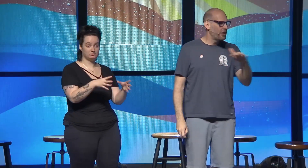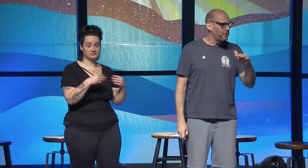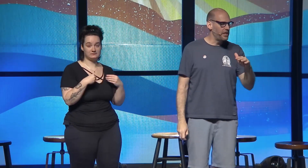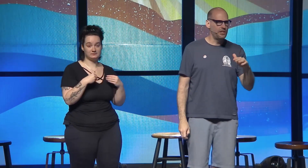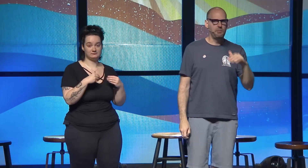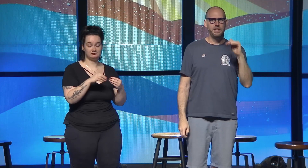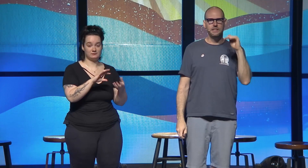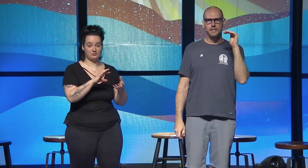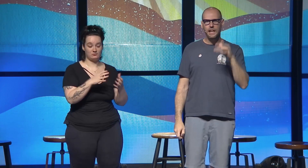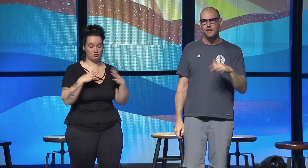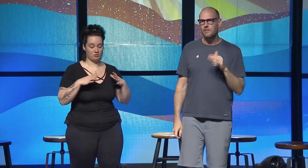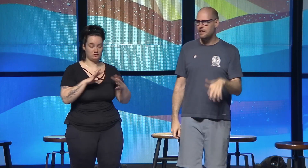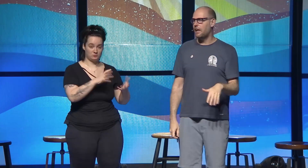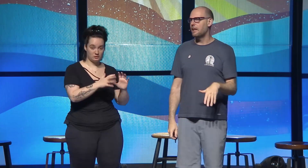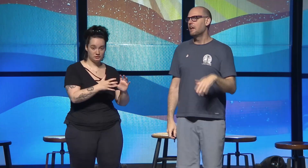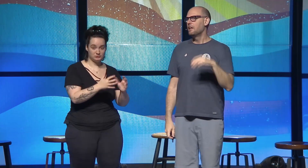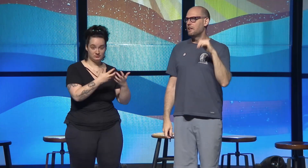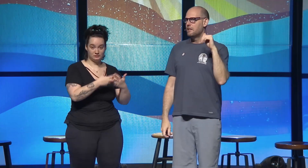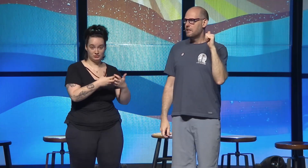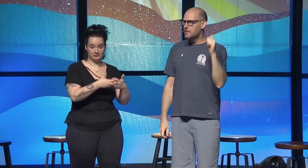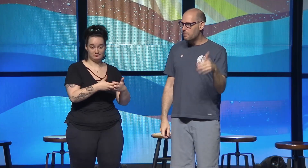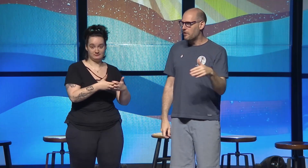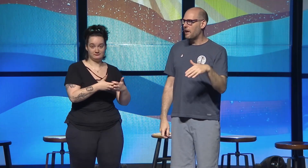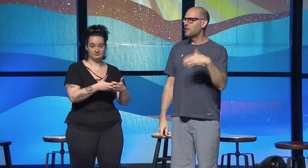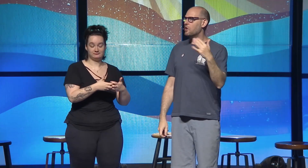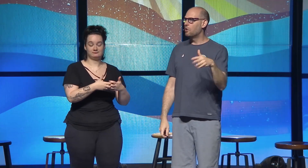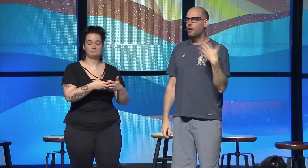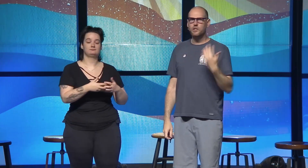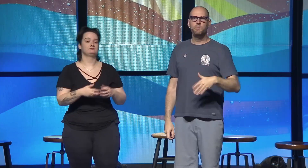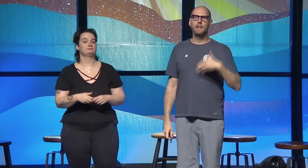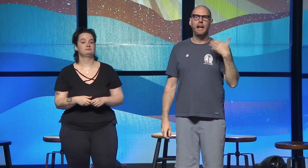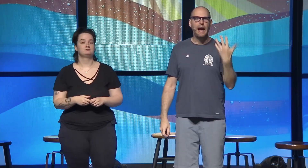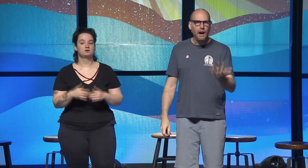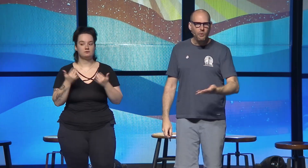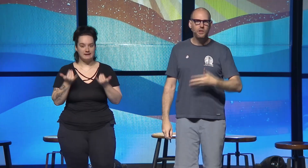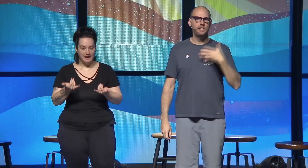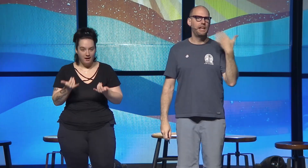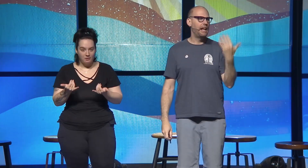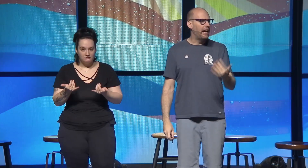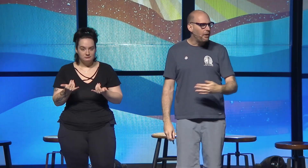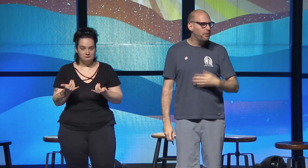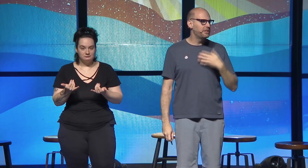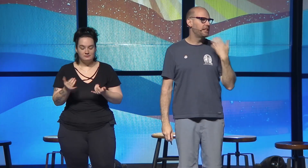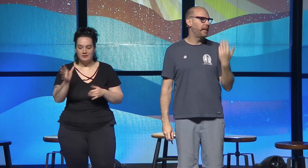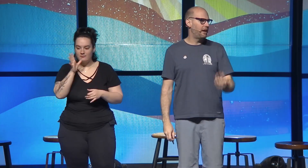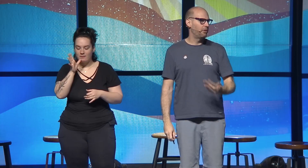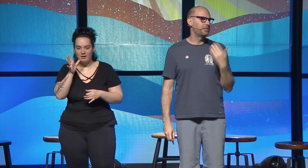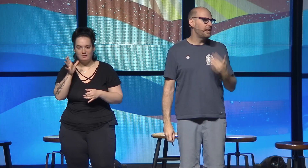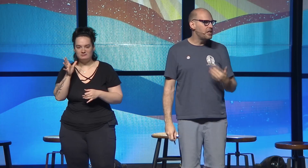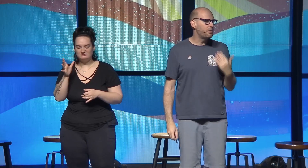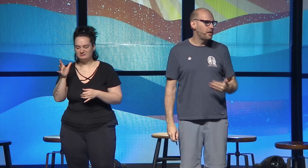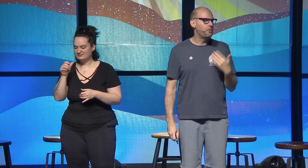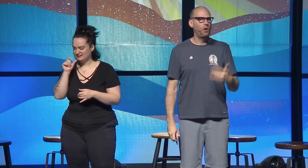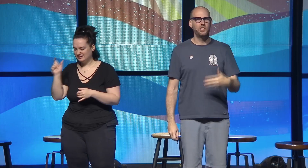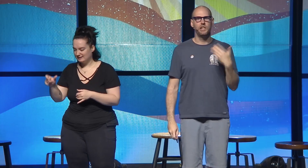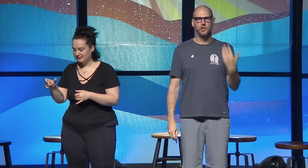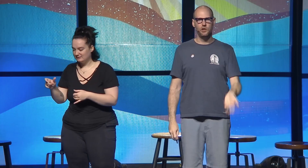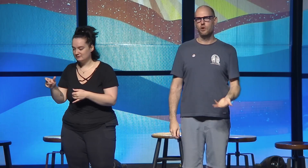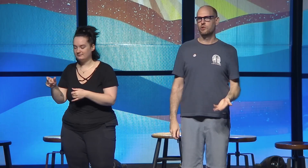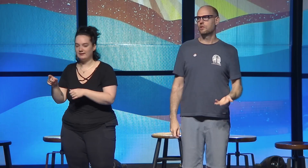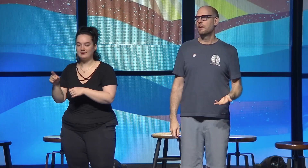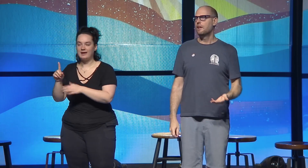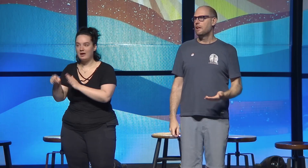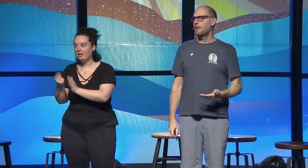on a generation, because at the end of the day, his mother had to no longer spend hours and hours and hours each week